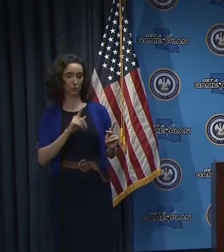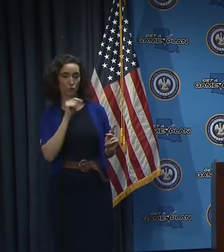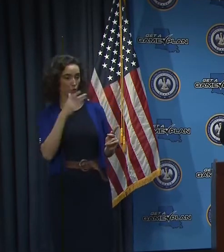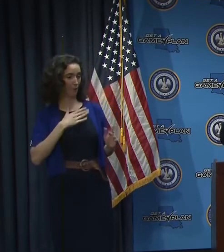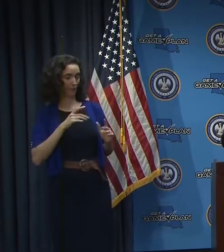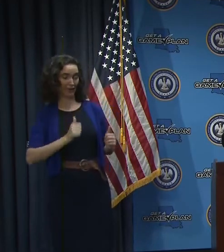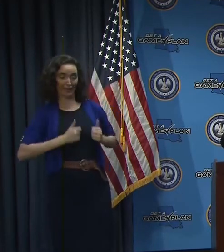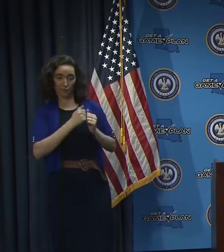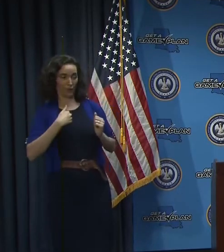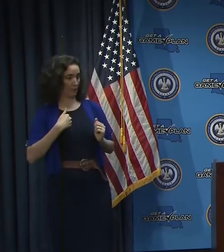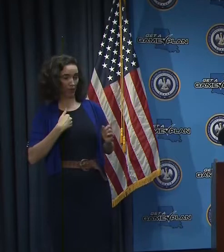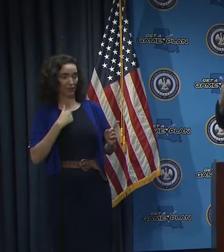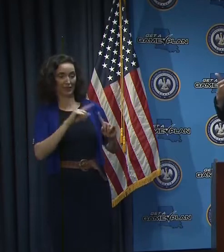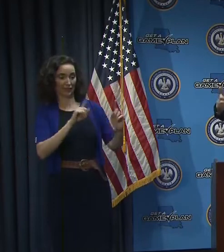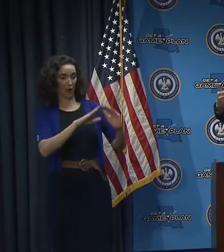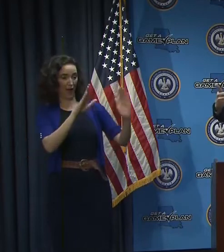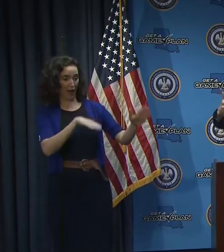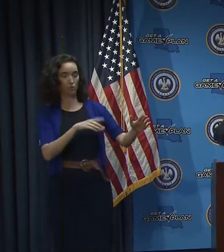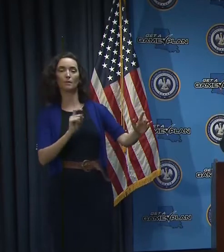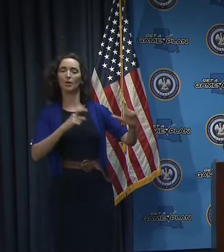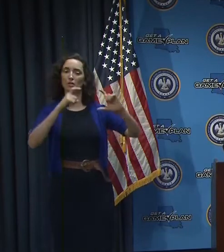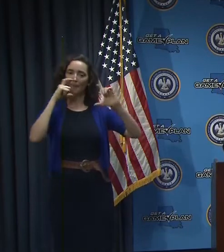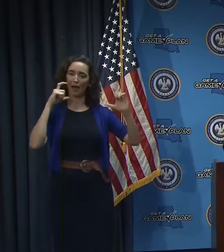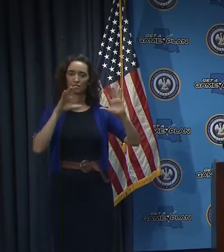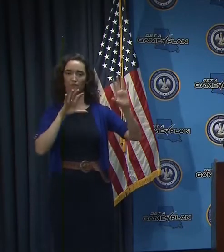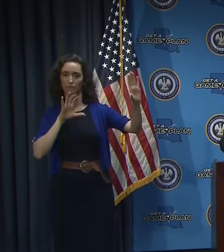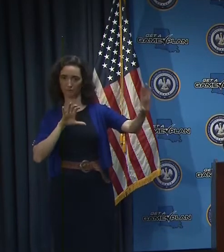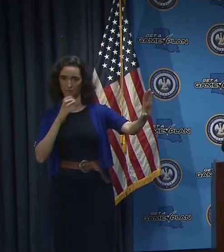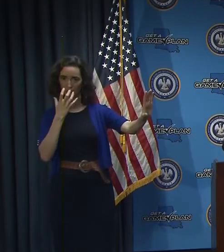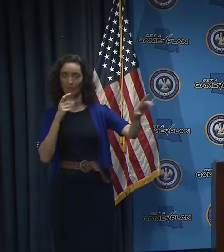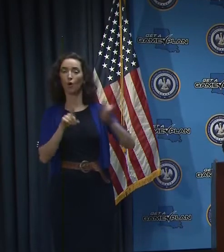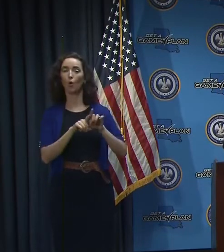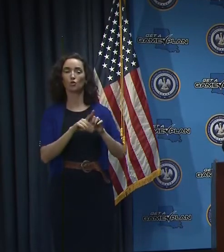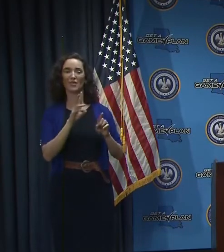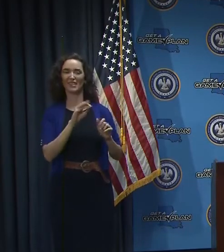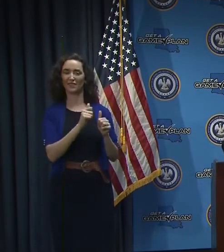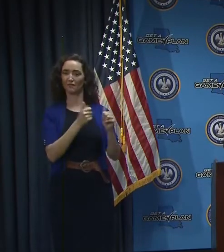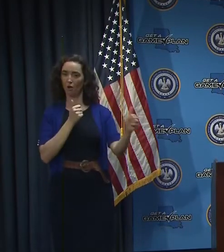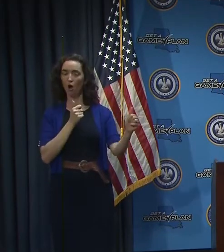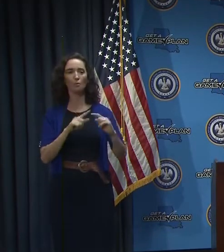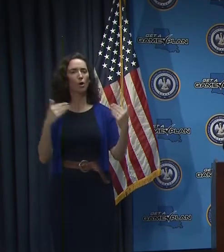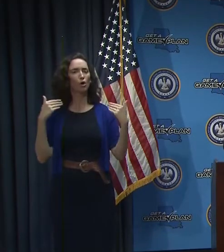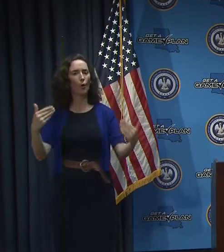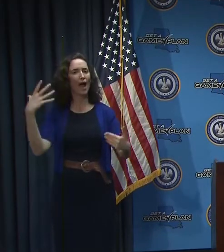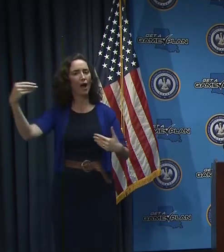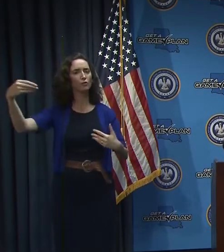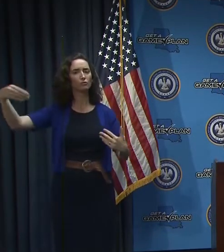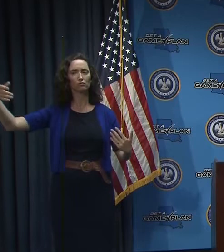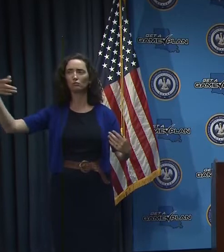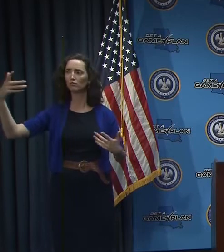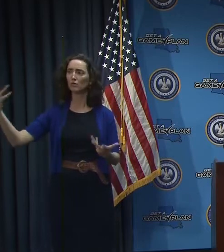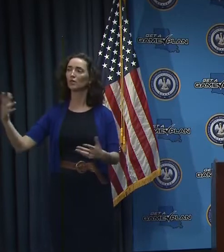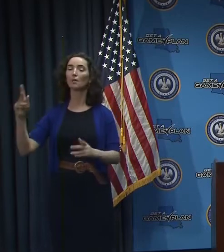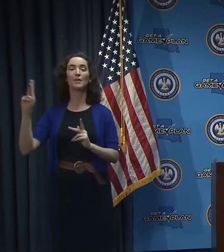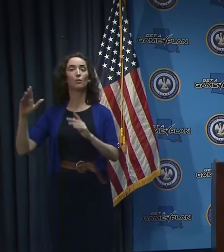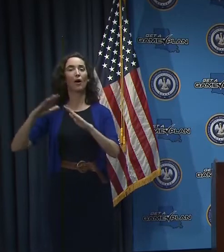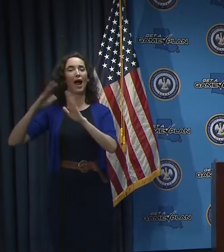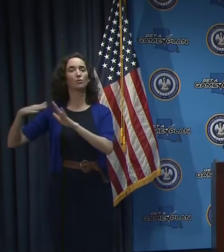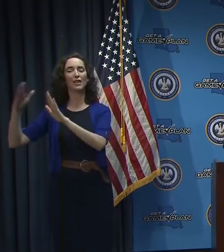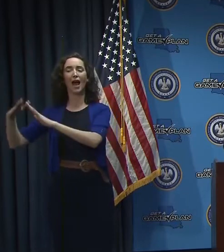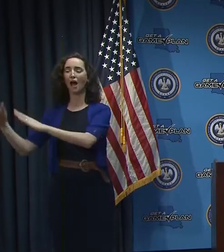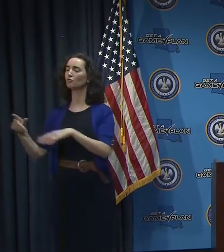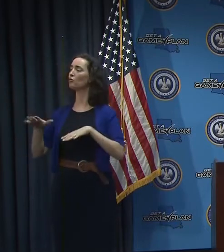household, recommend wearing a mask and distancing at least 6 feet. But encourage you to go out and do that and talk to your neighbors and